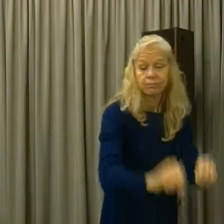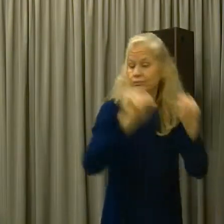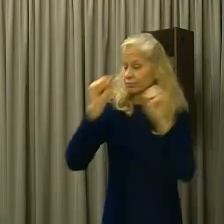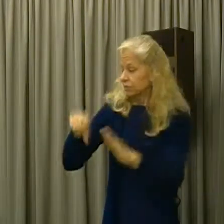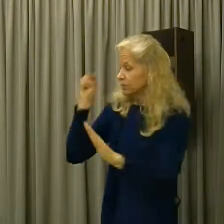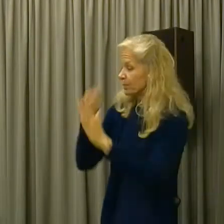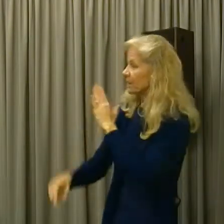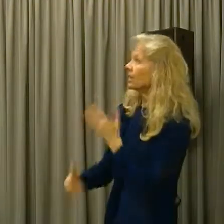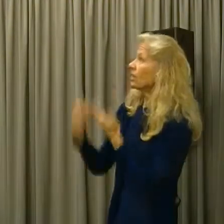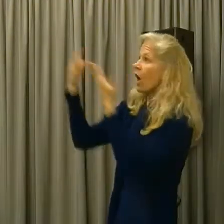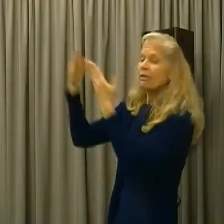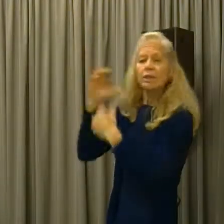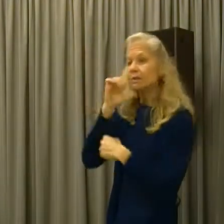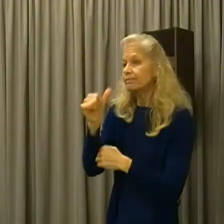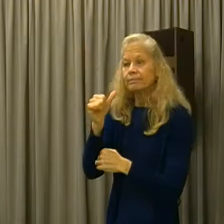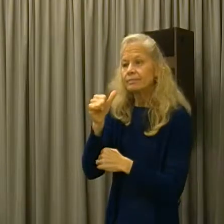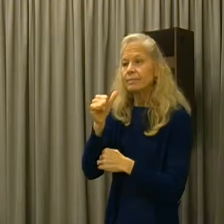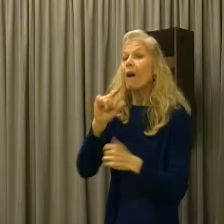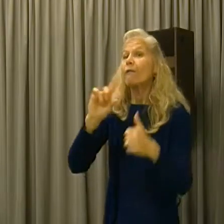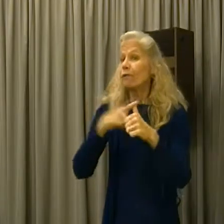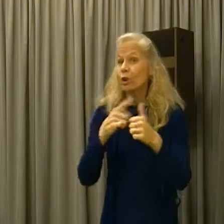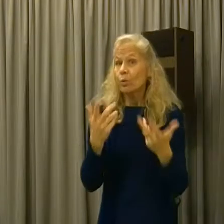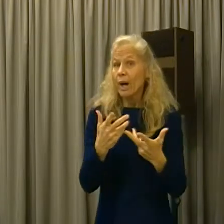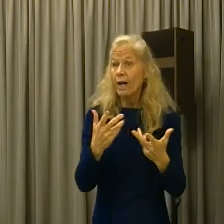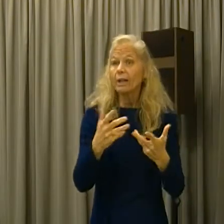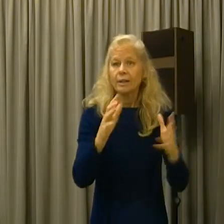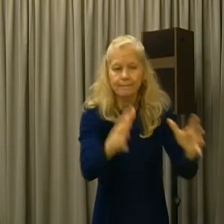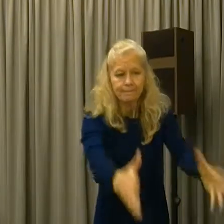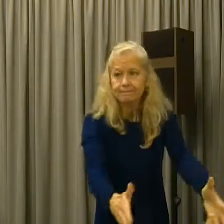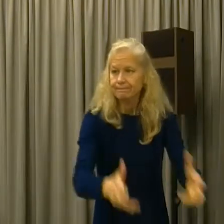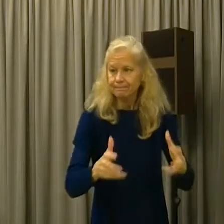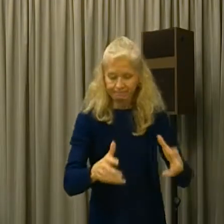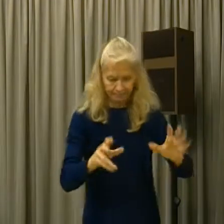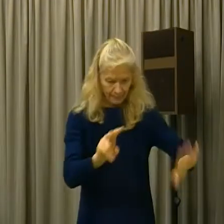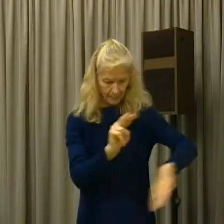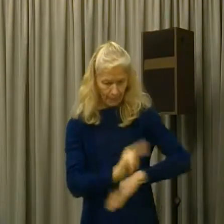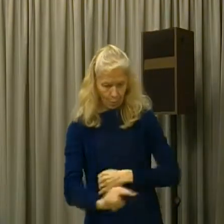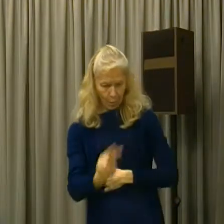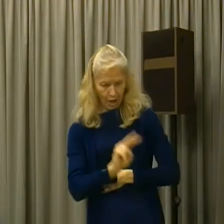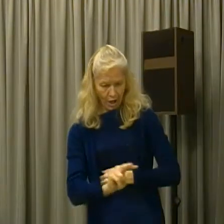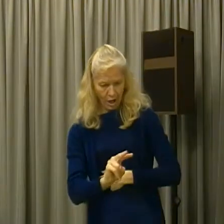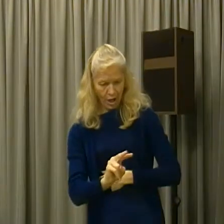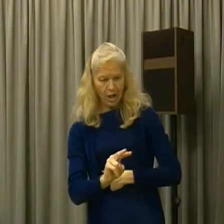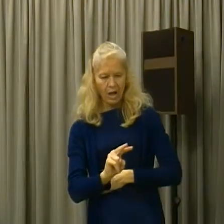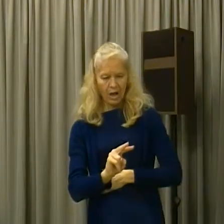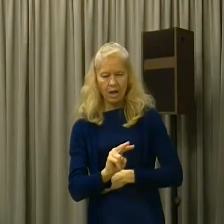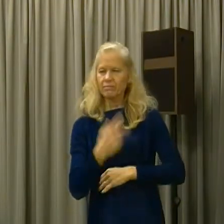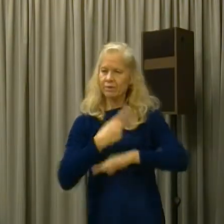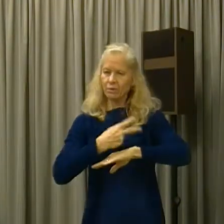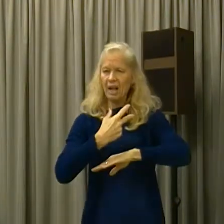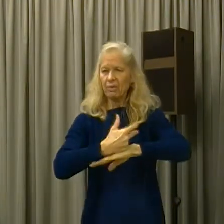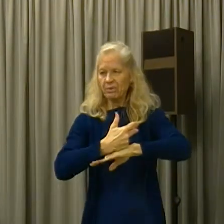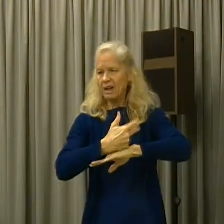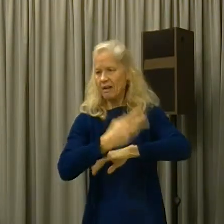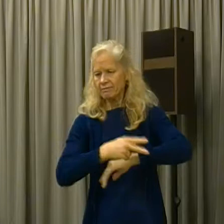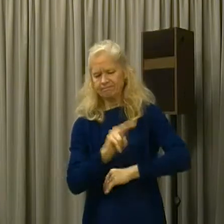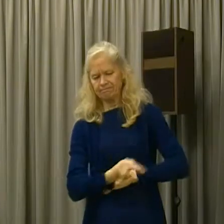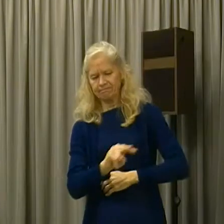couldn't have, you know, a scurvy or some kind of a flaw. So they had to be examined a bit to make sure they were worthy